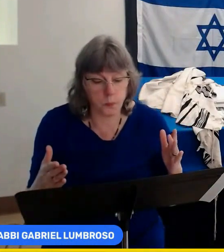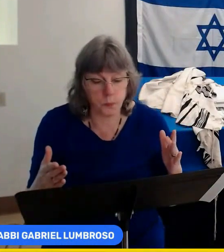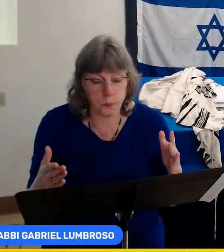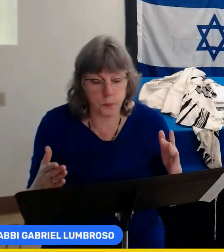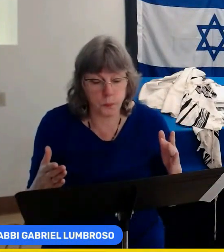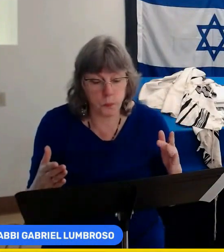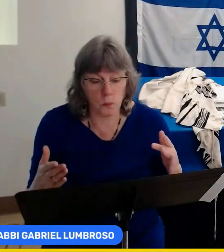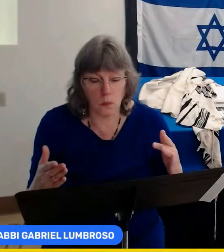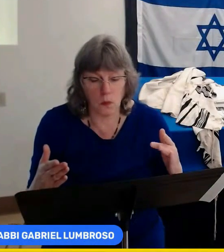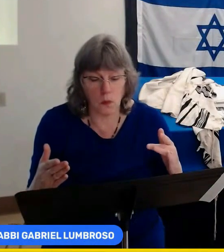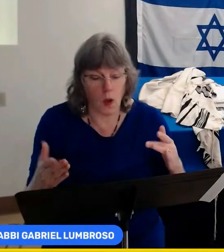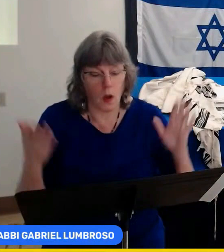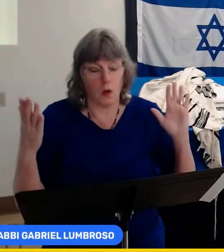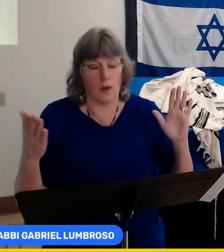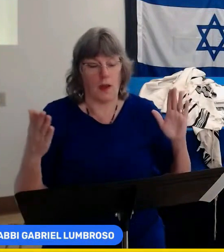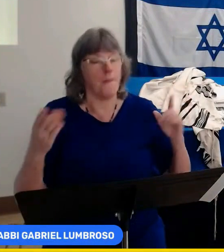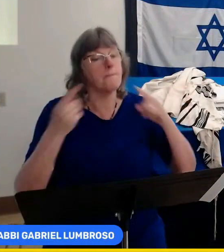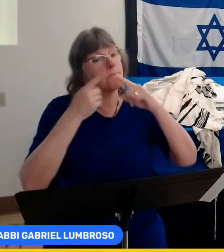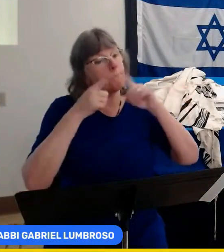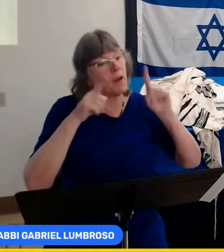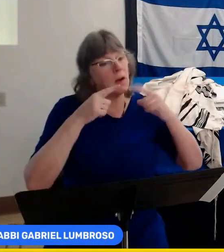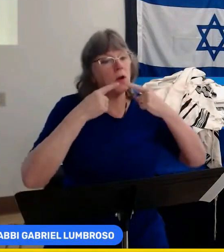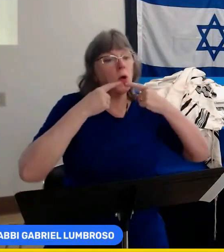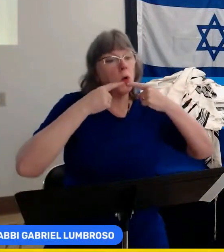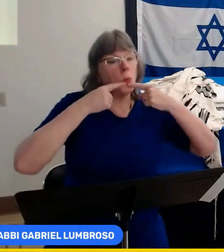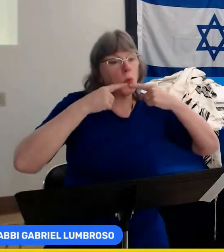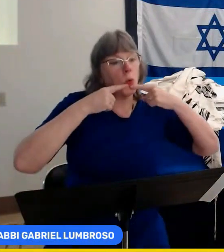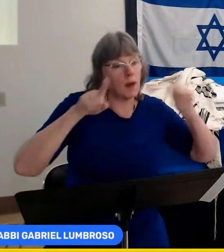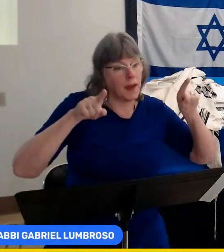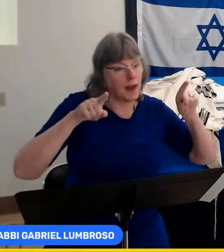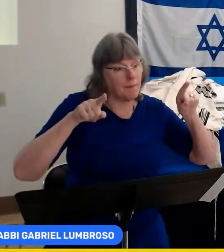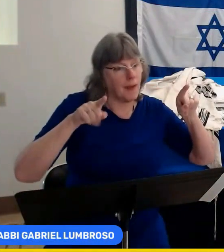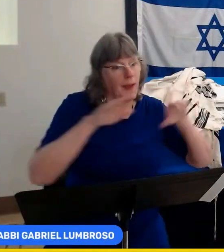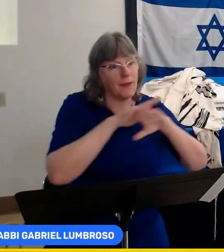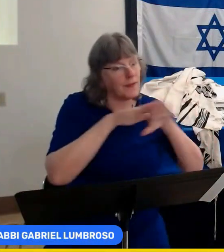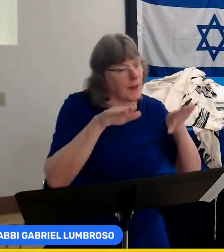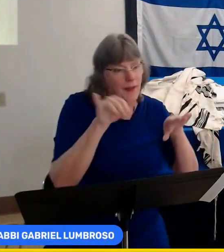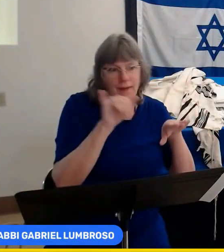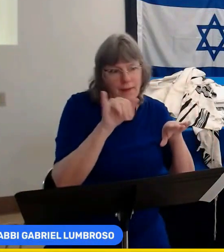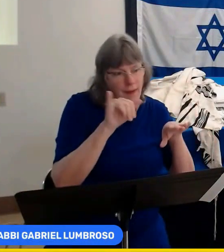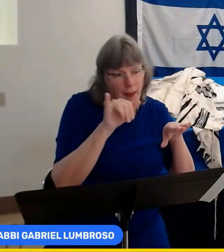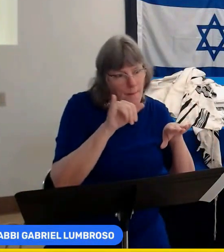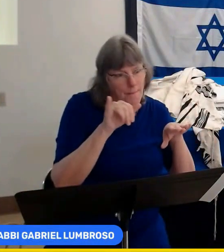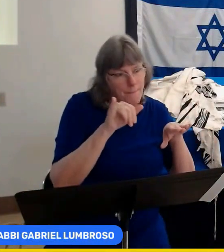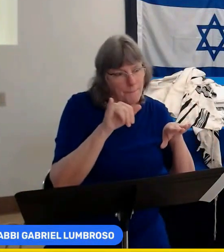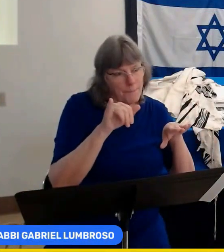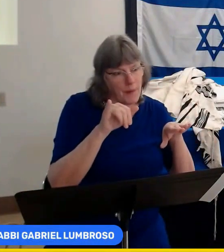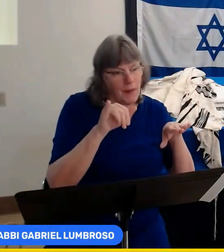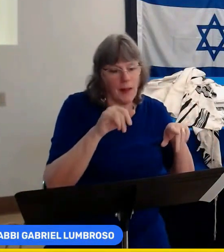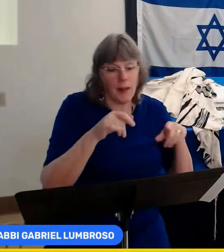You know, something like that. A proclamation. So,